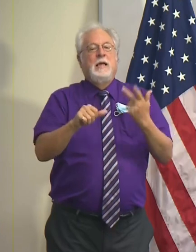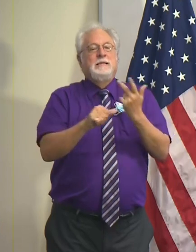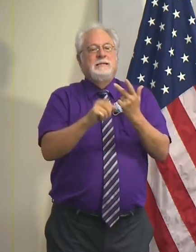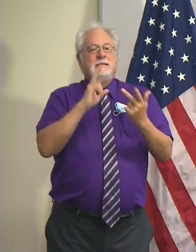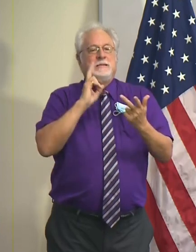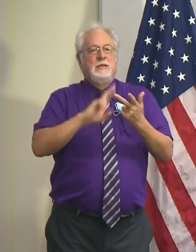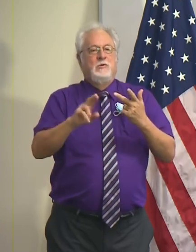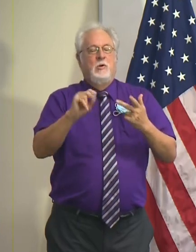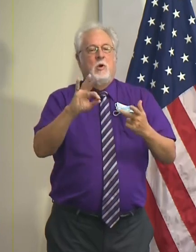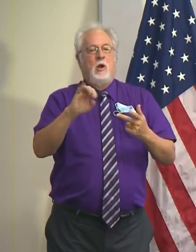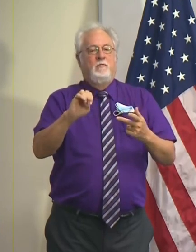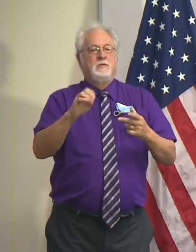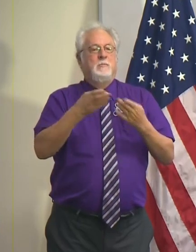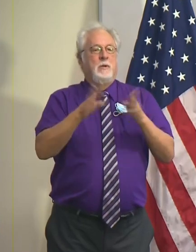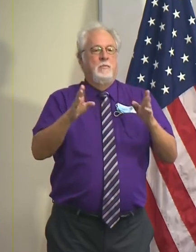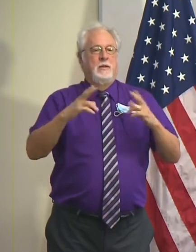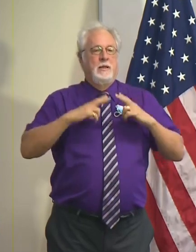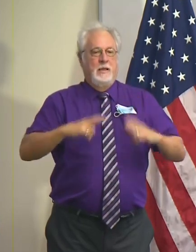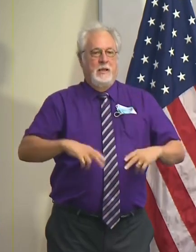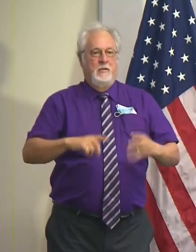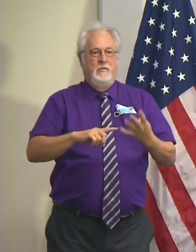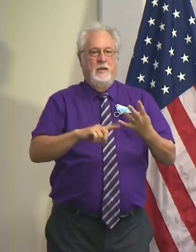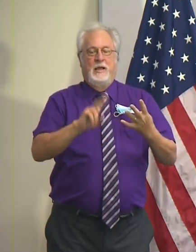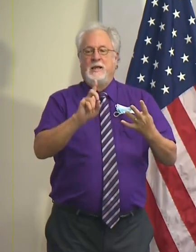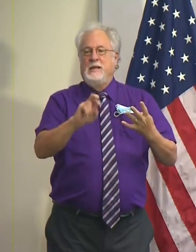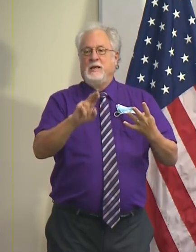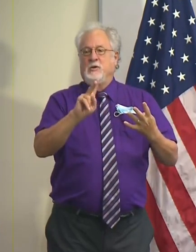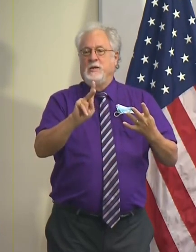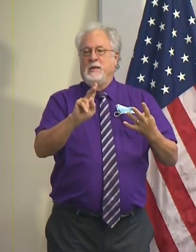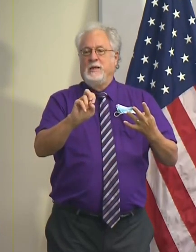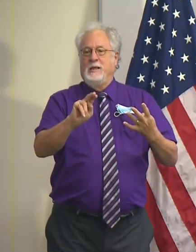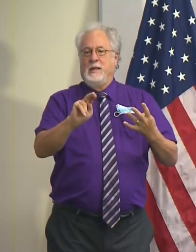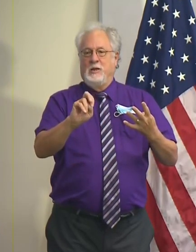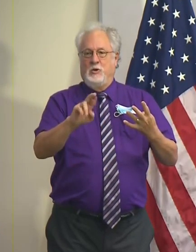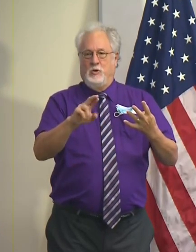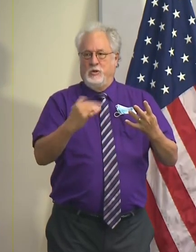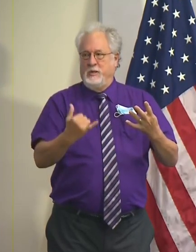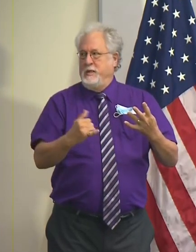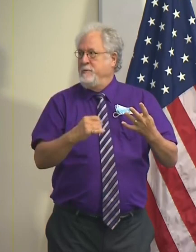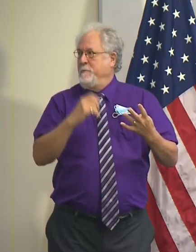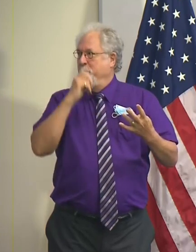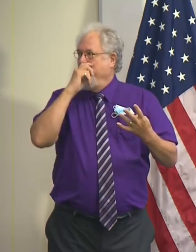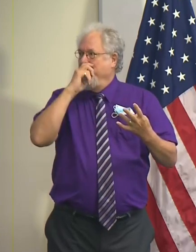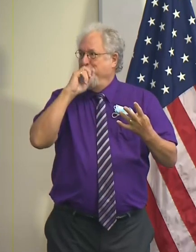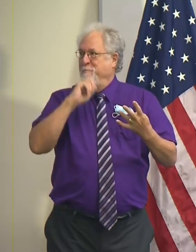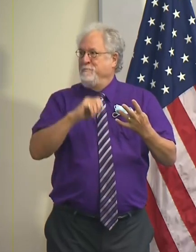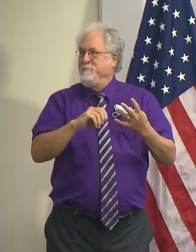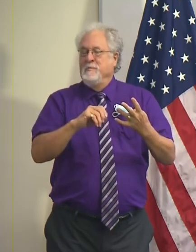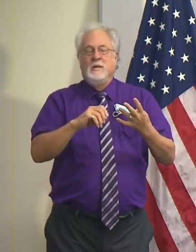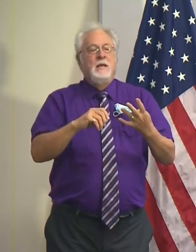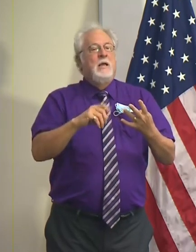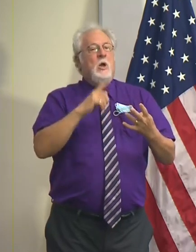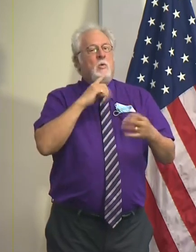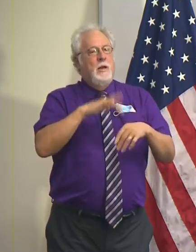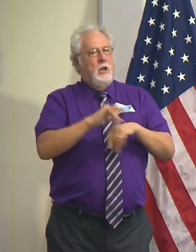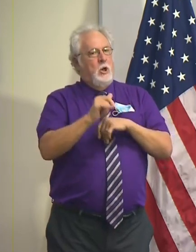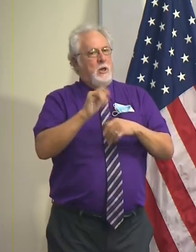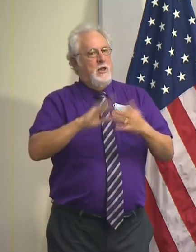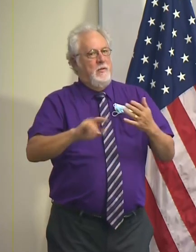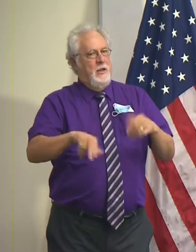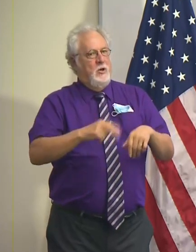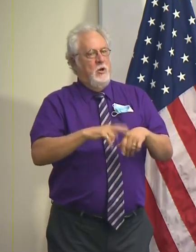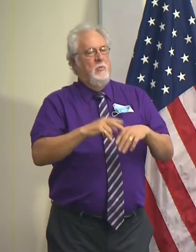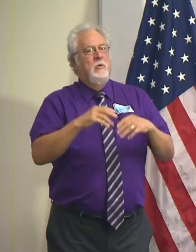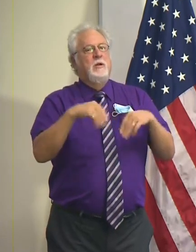Health, and we also have Dr. Canner with us today. It's a little earlier than we normally